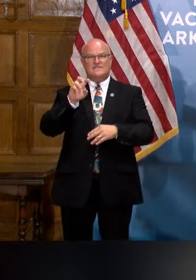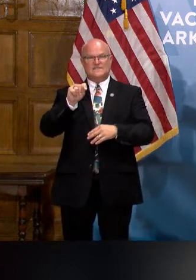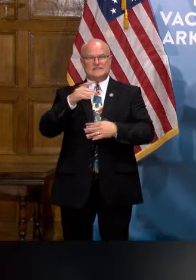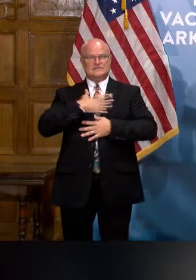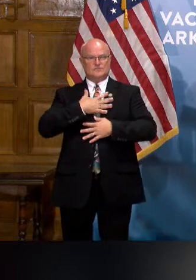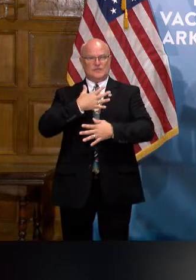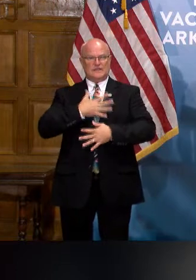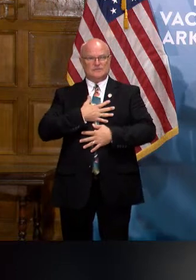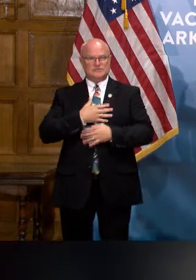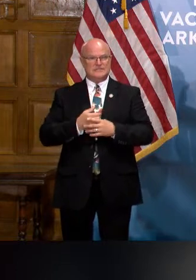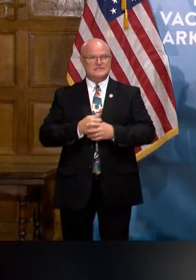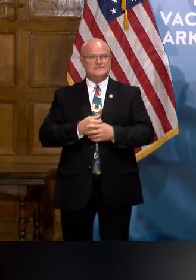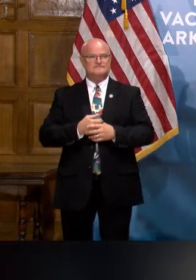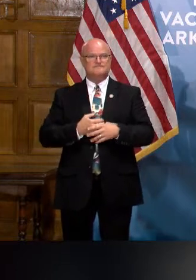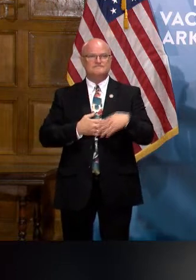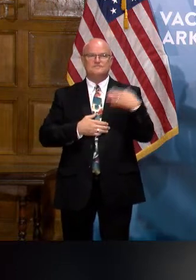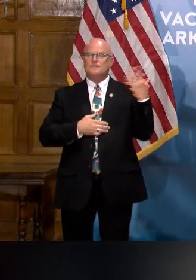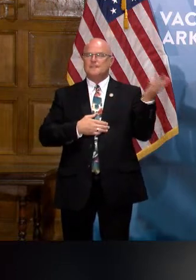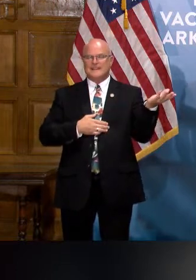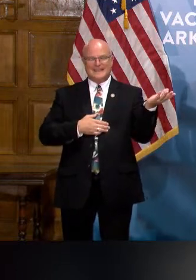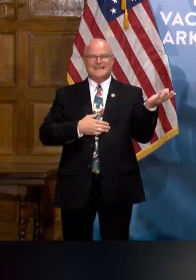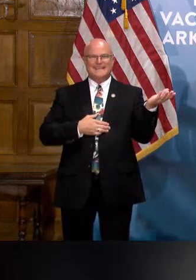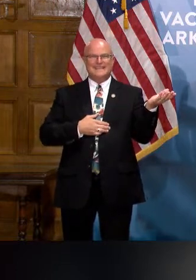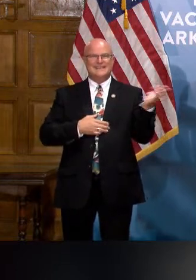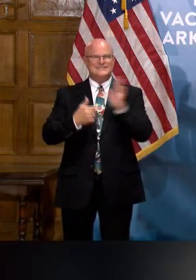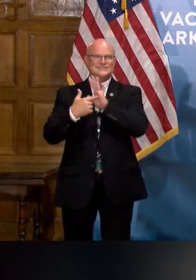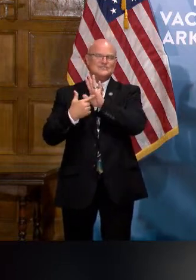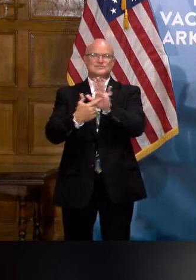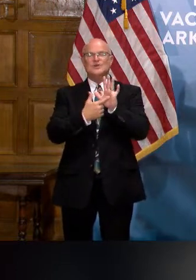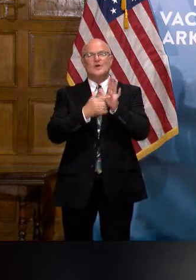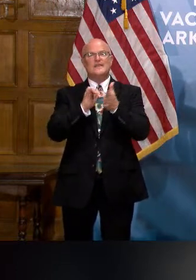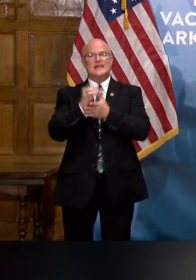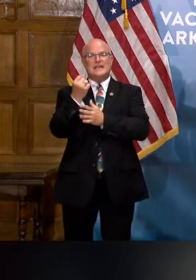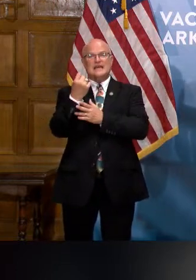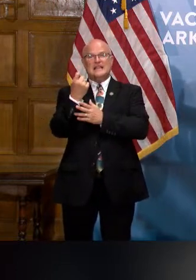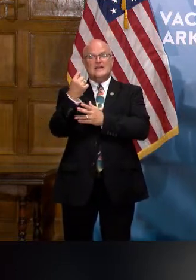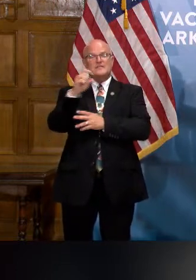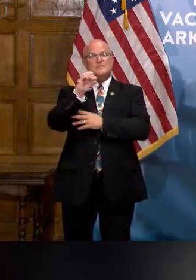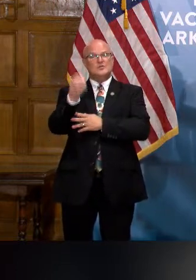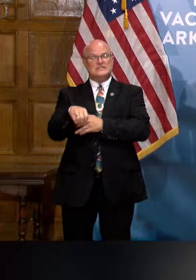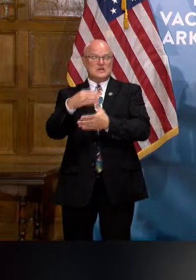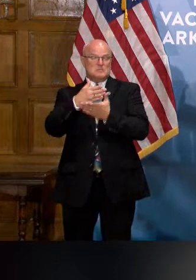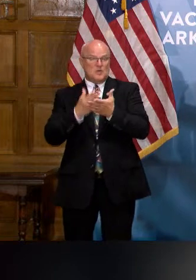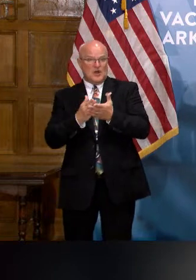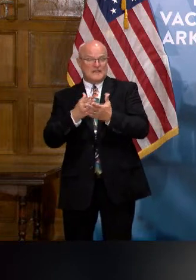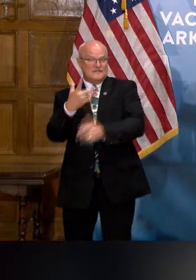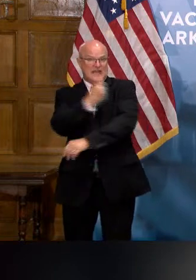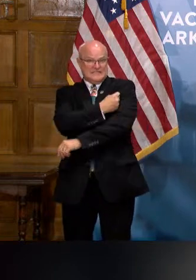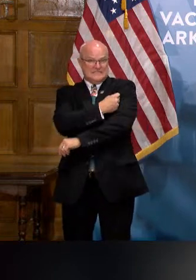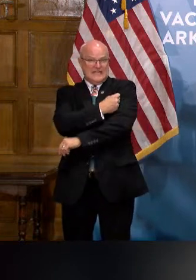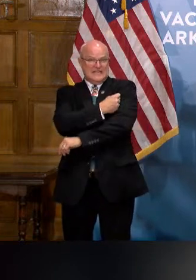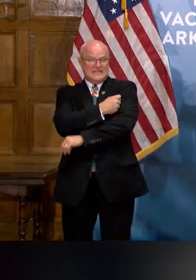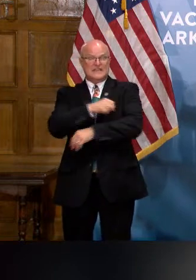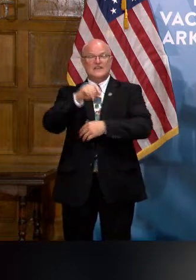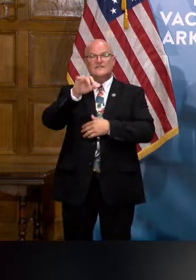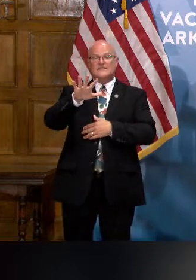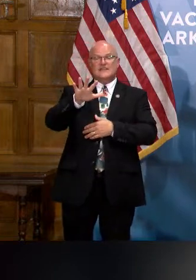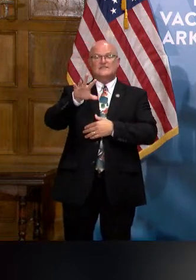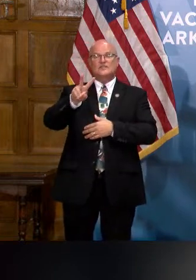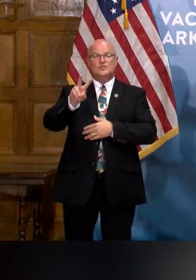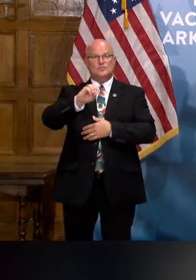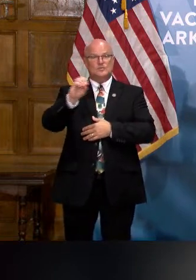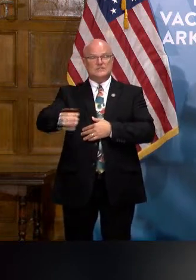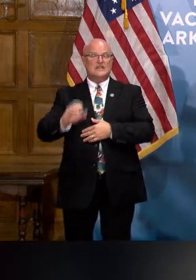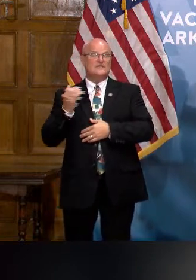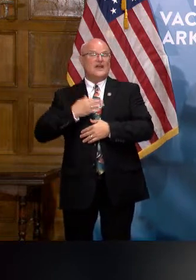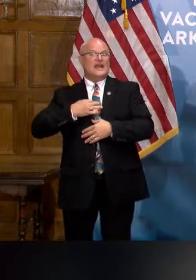Next, this just is showing that 11% are partially vaccinated. 52%